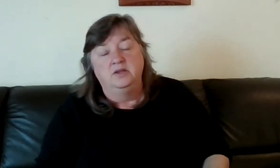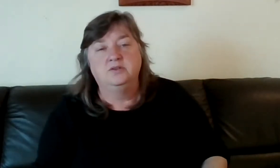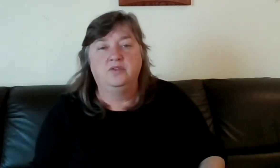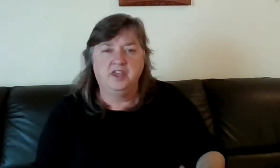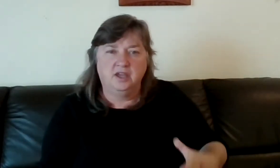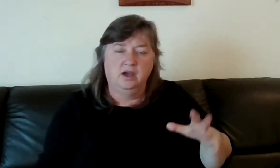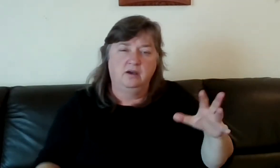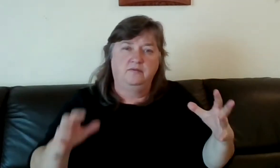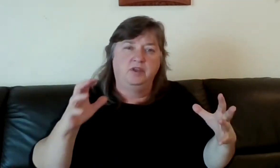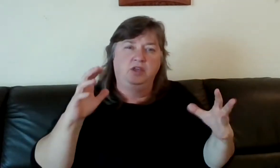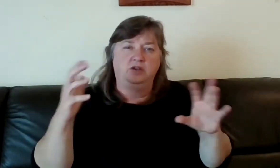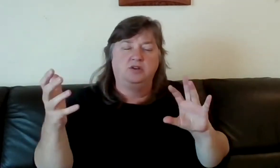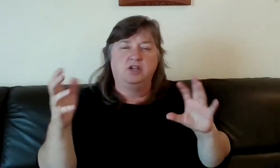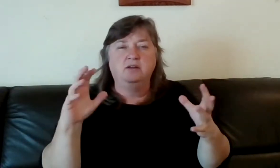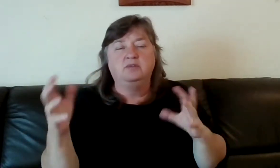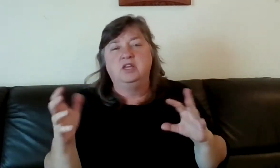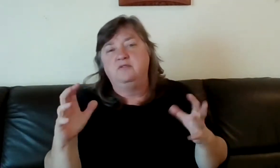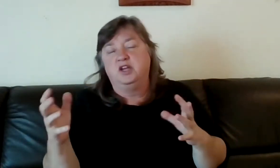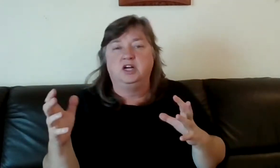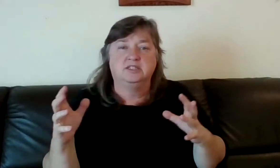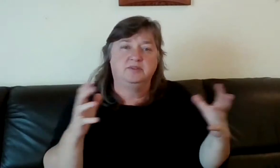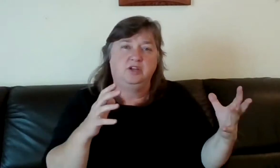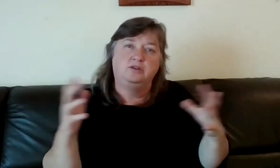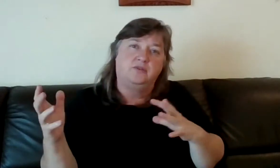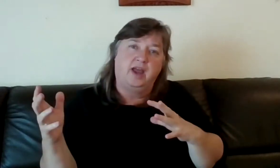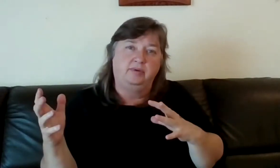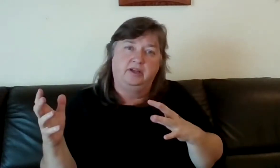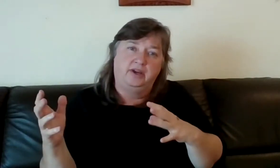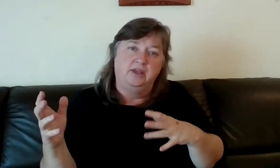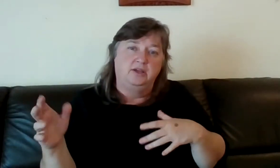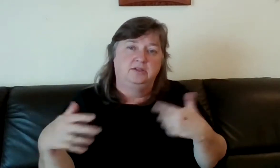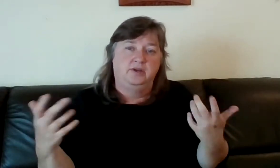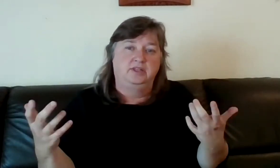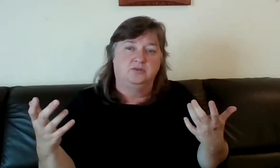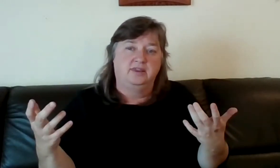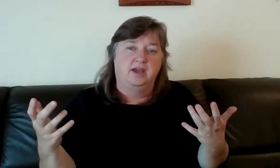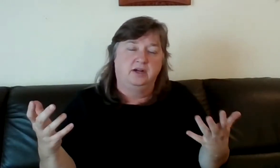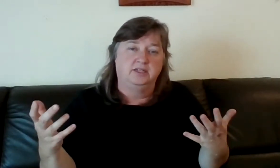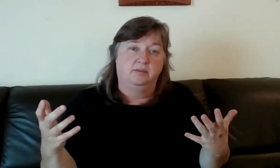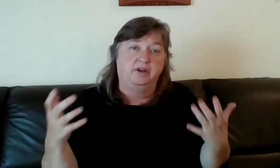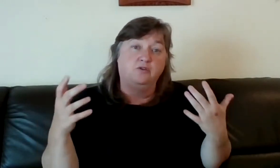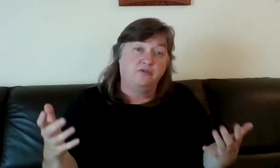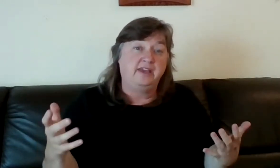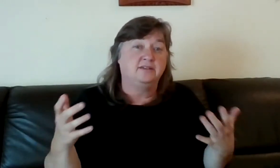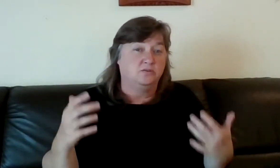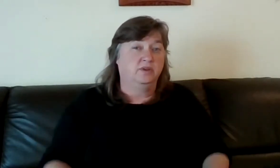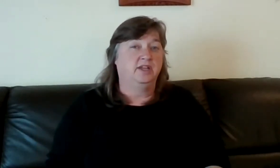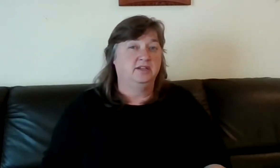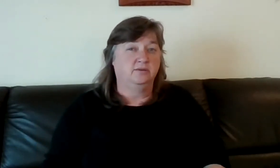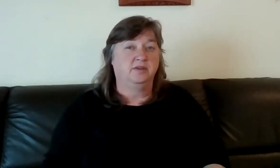So think of, you know, you're kind of looking for the concepts and you use vocabulary to illustrate that concept, but your face is really going to do it the